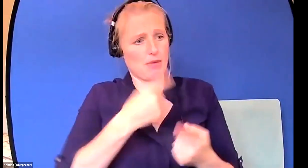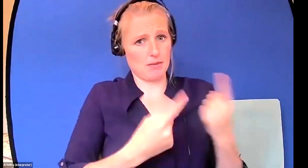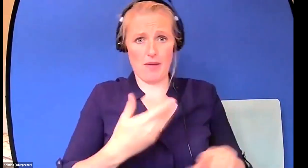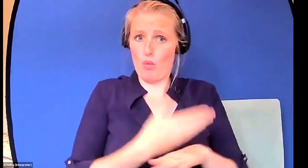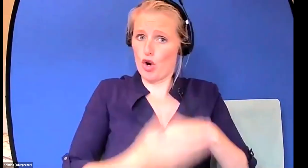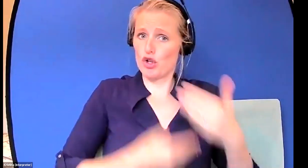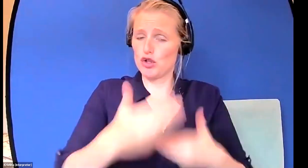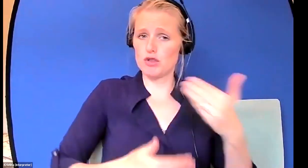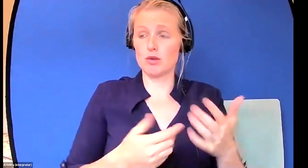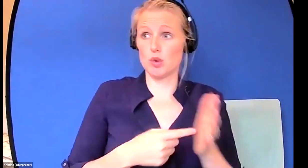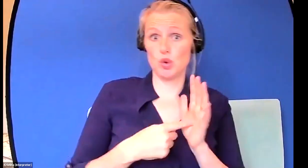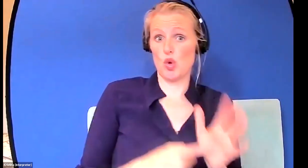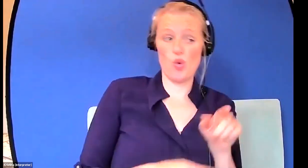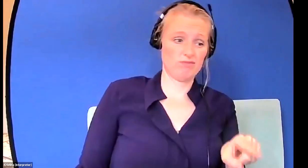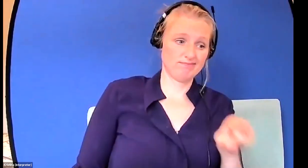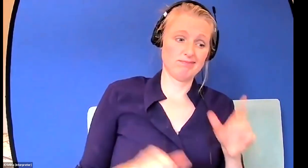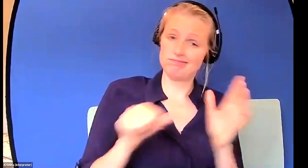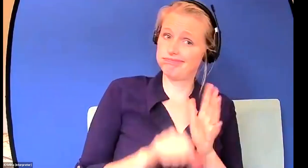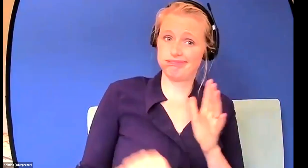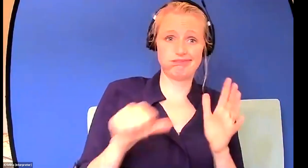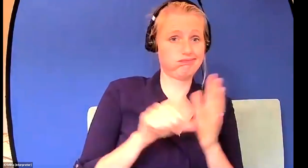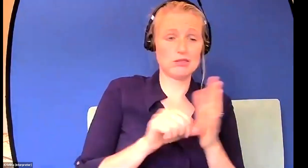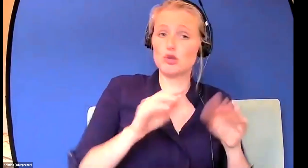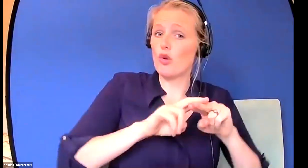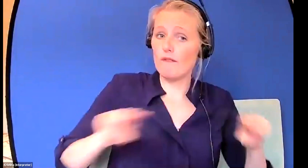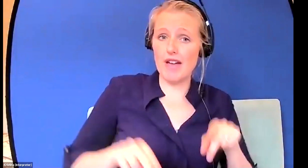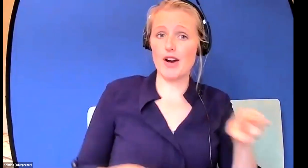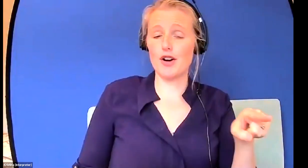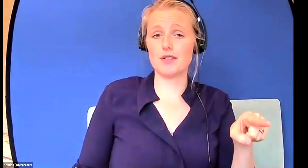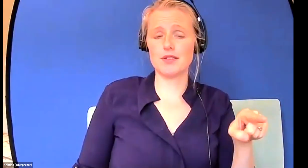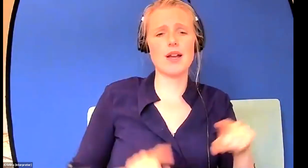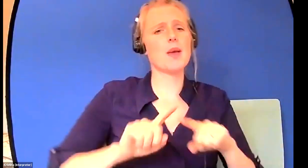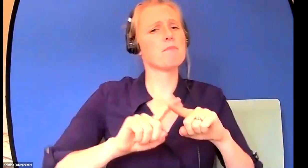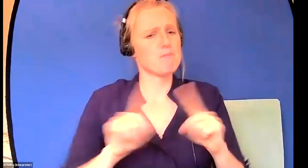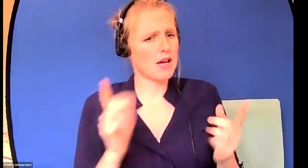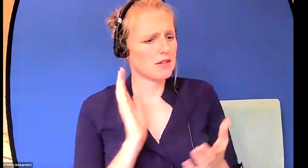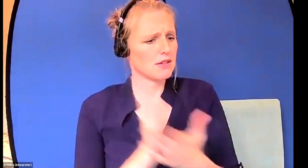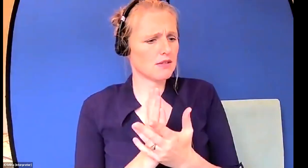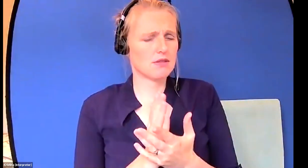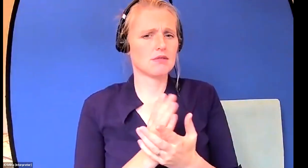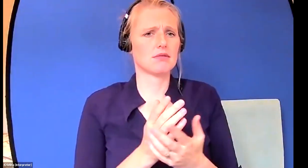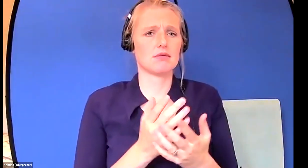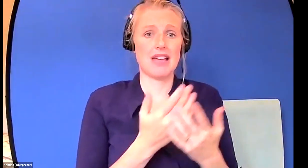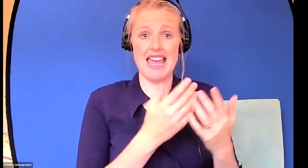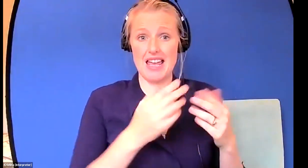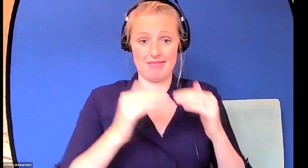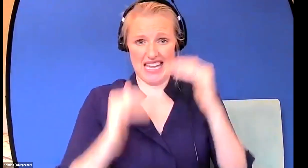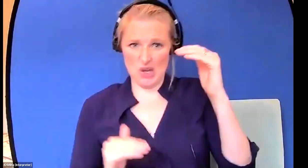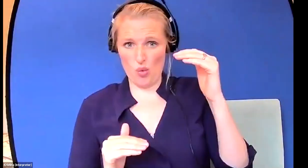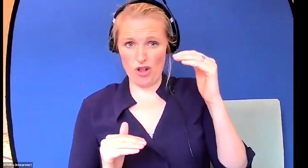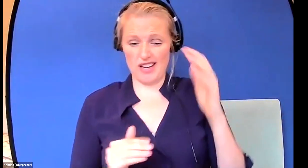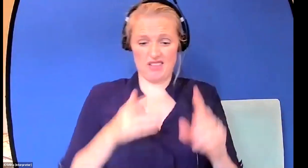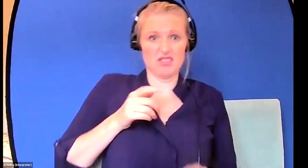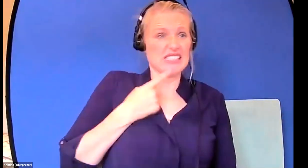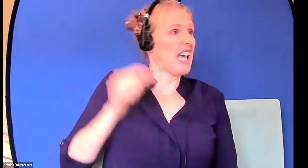now to this endemic inequality. But I would say that counting up inequalities is by no means enough.